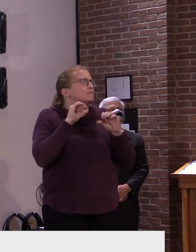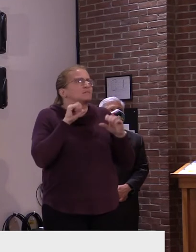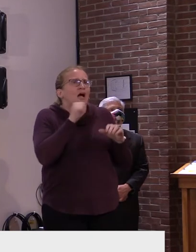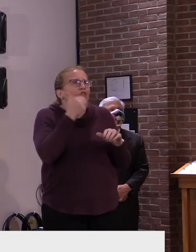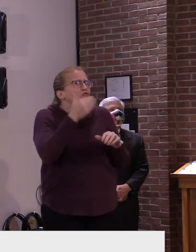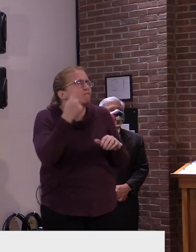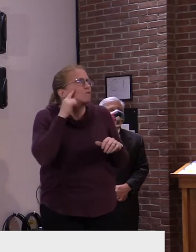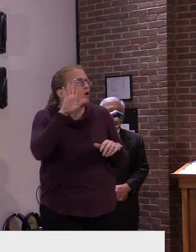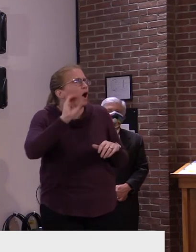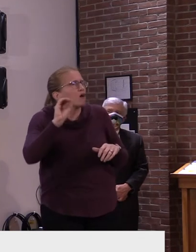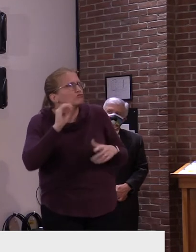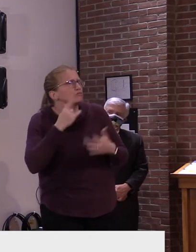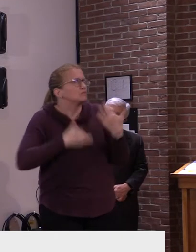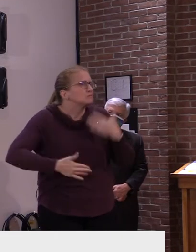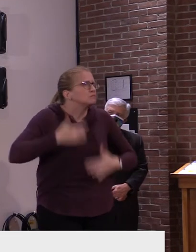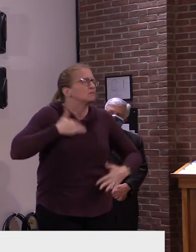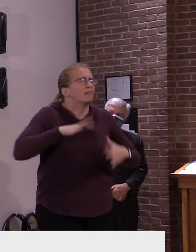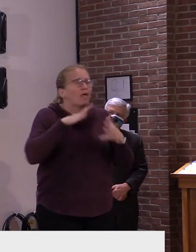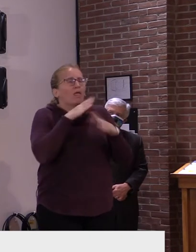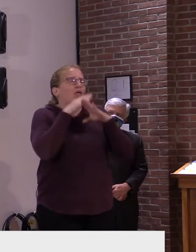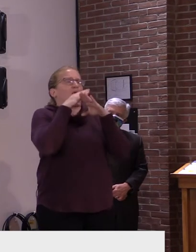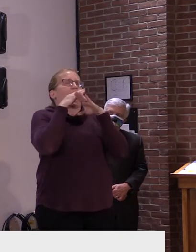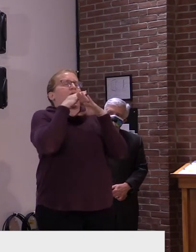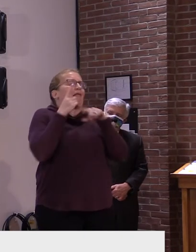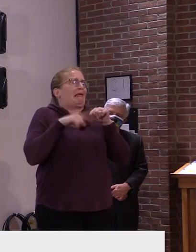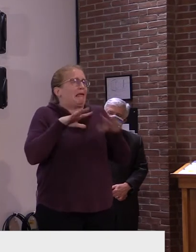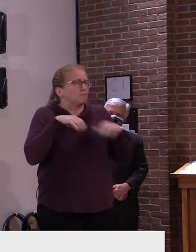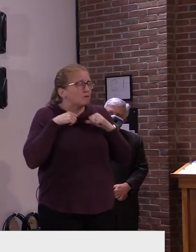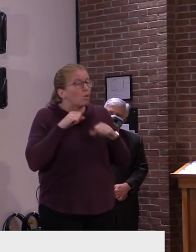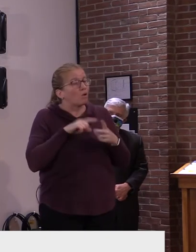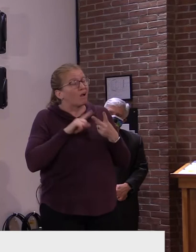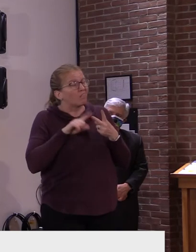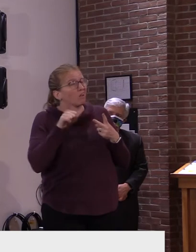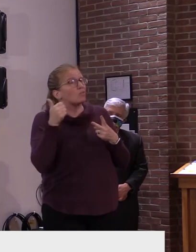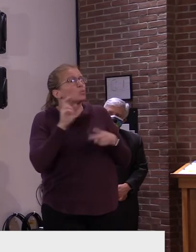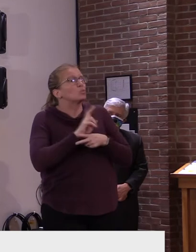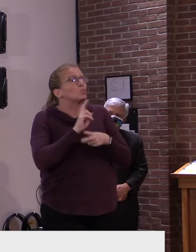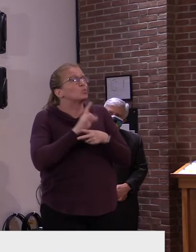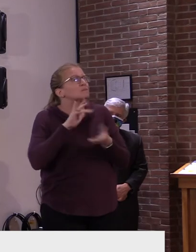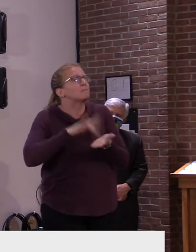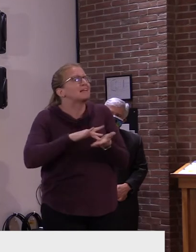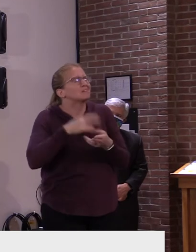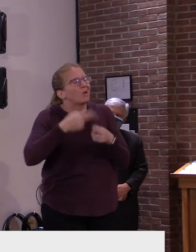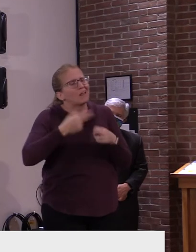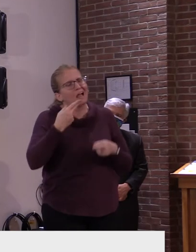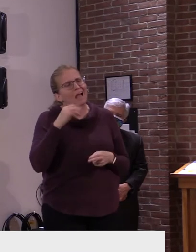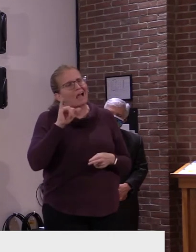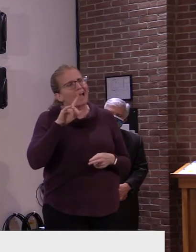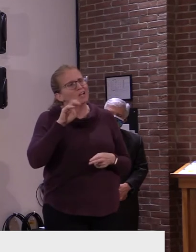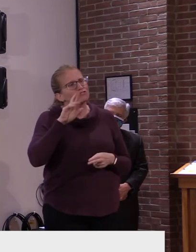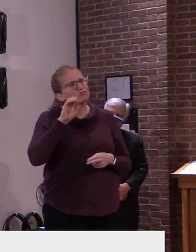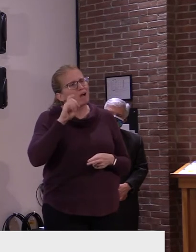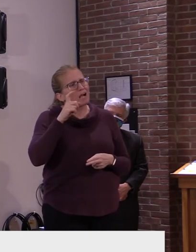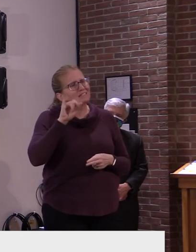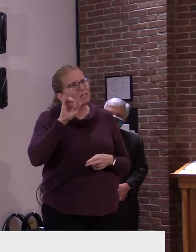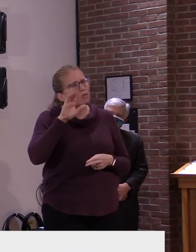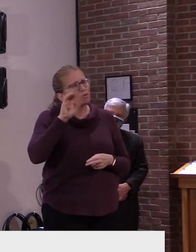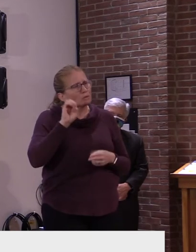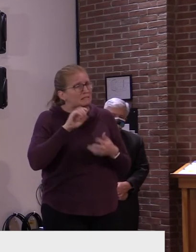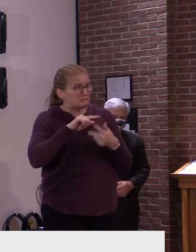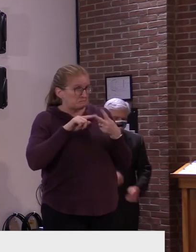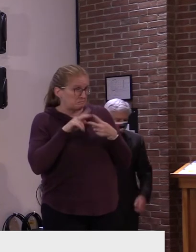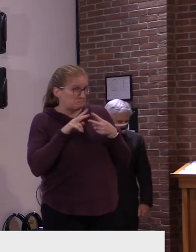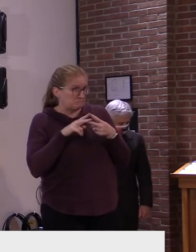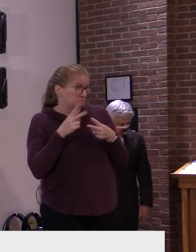had anything to say about that sure um with regard to the masking of older